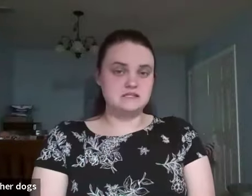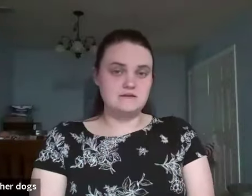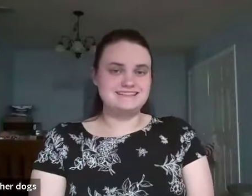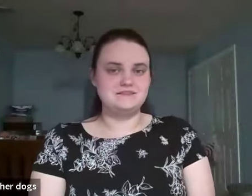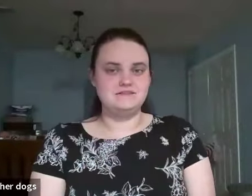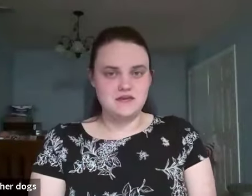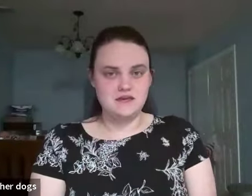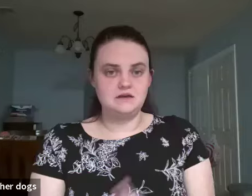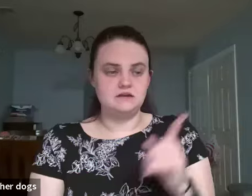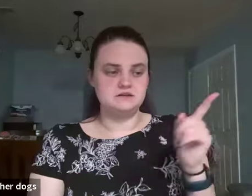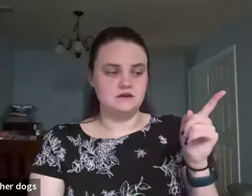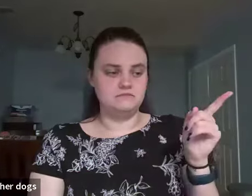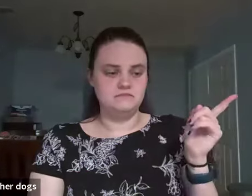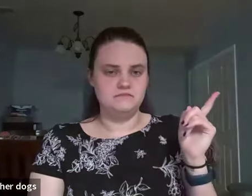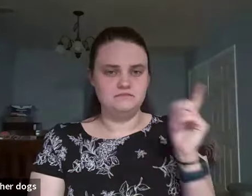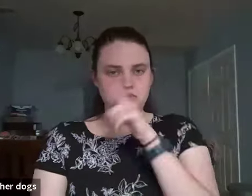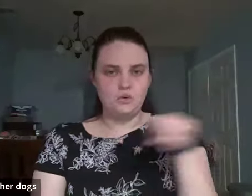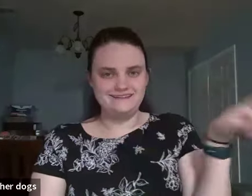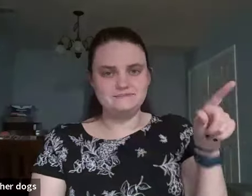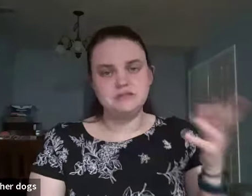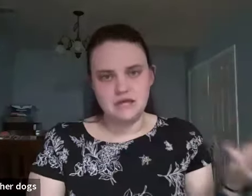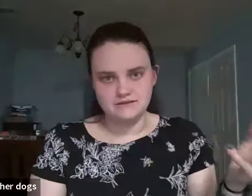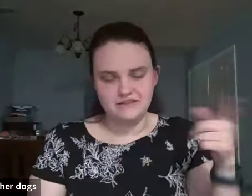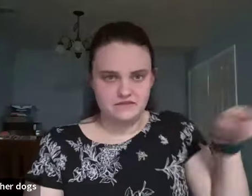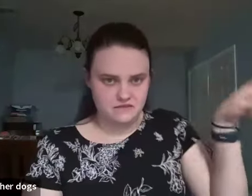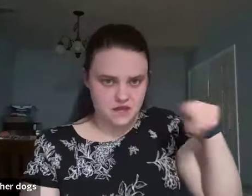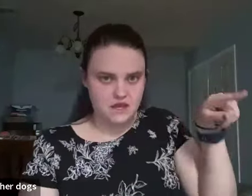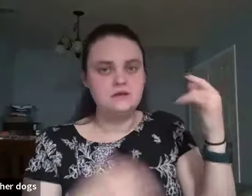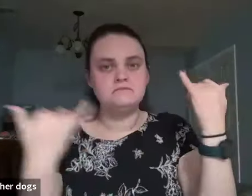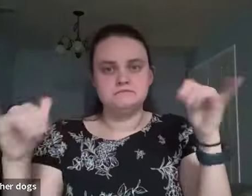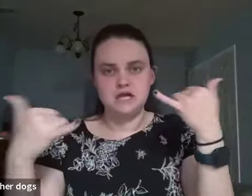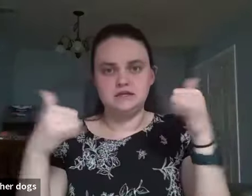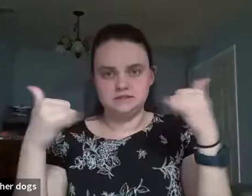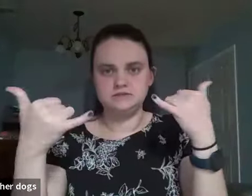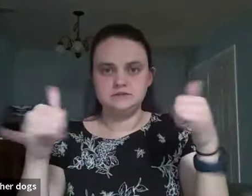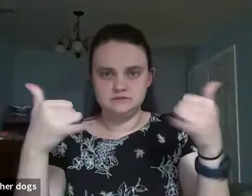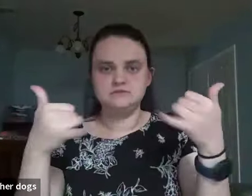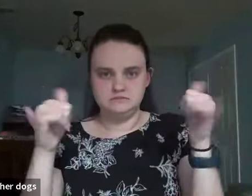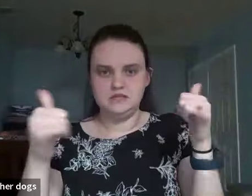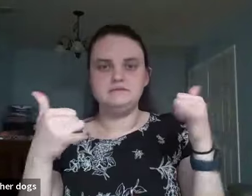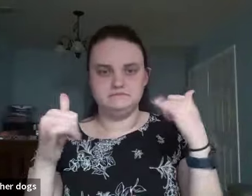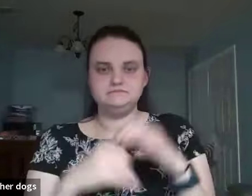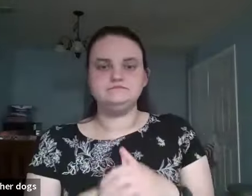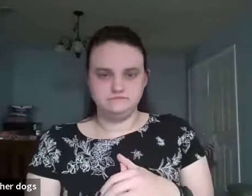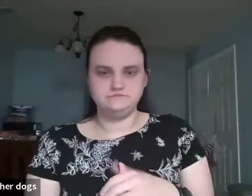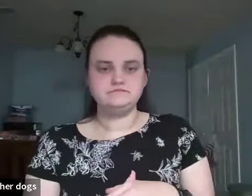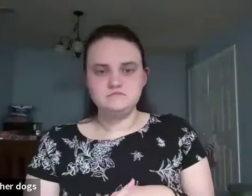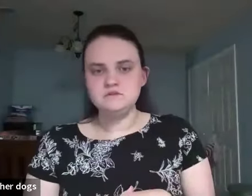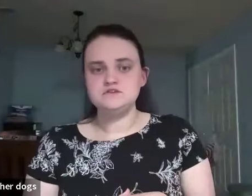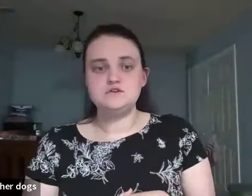ASL is point play. Like they play. So